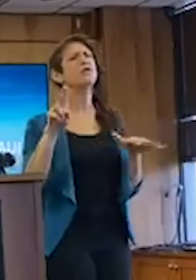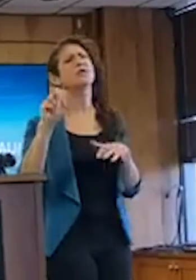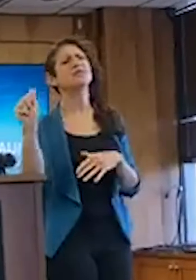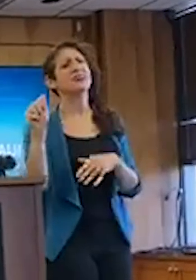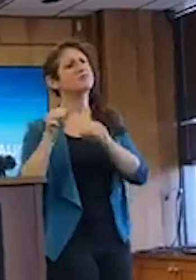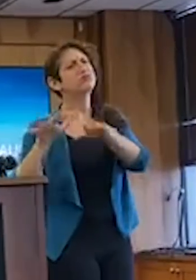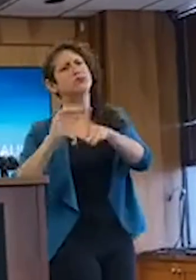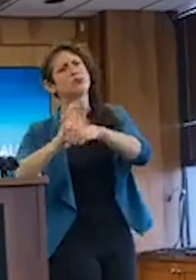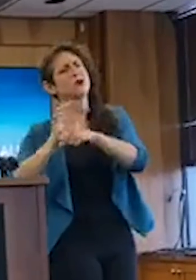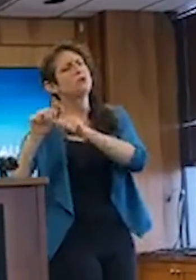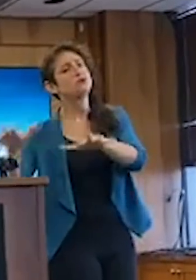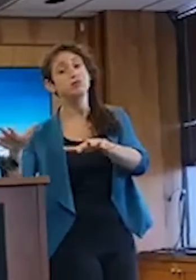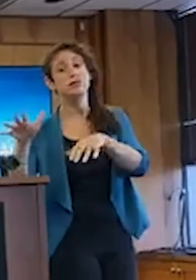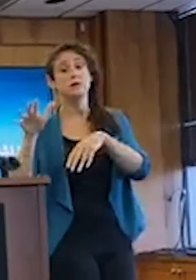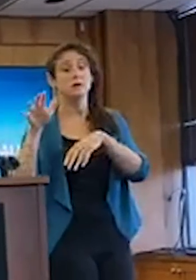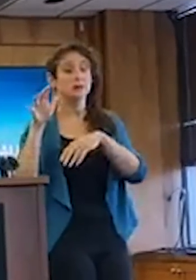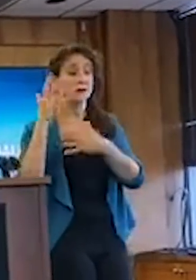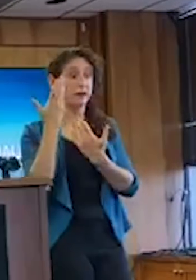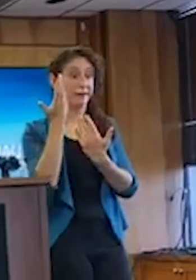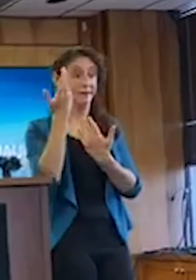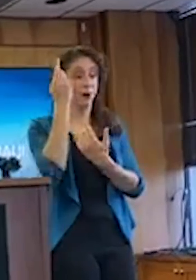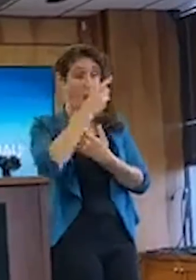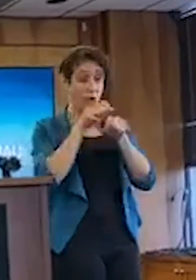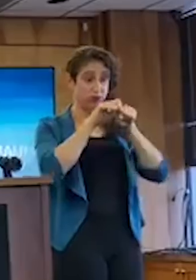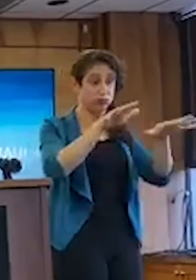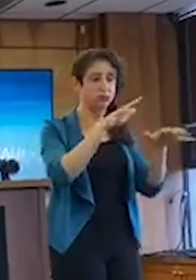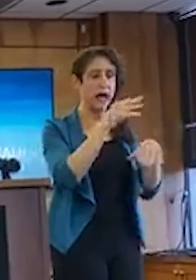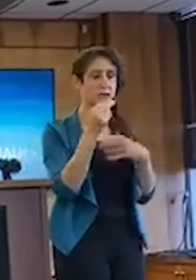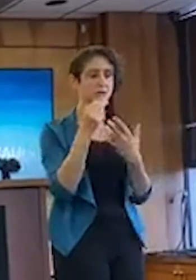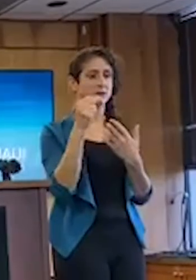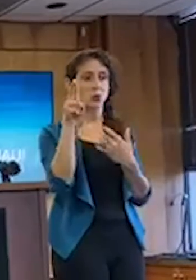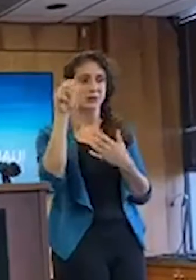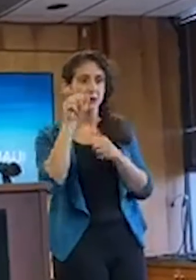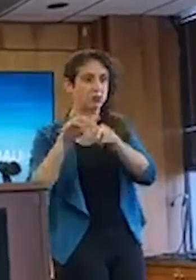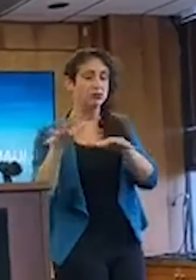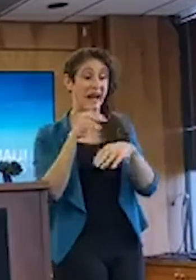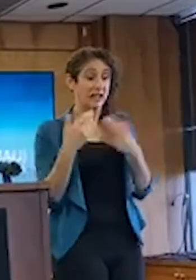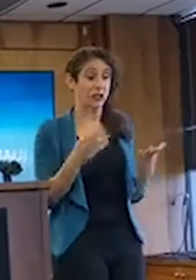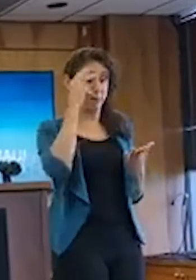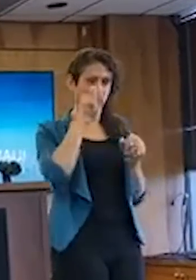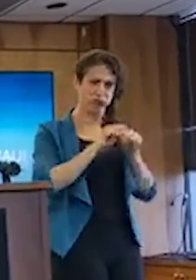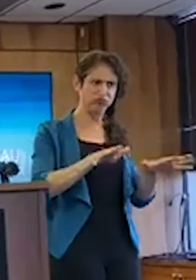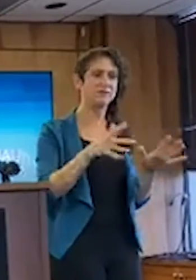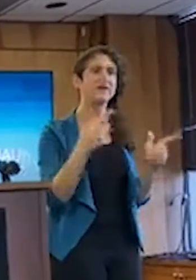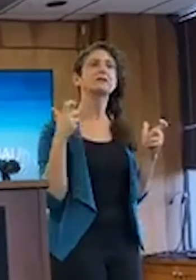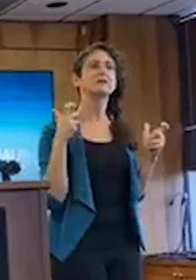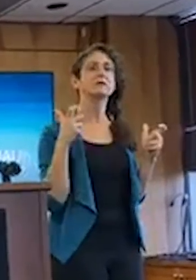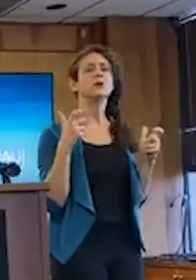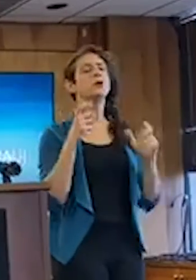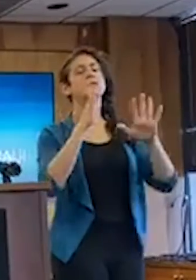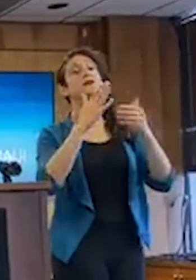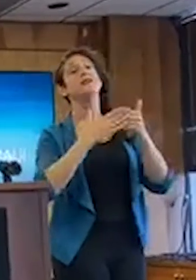the state, and throughout this county. I want to thank you all for the sacrifices that you will be making during the next